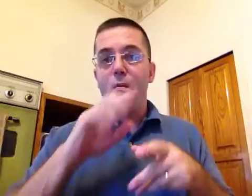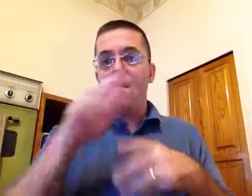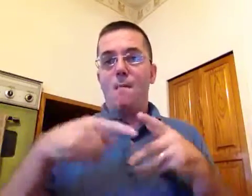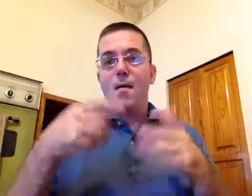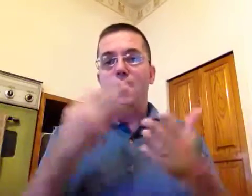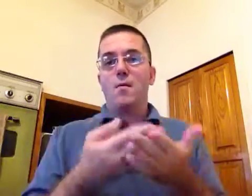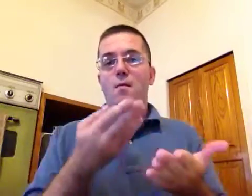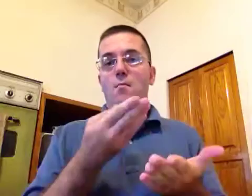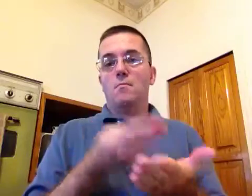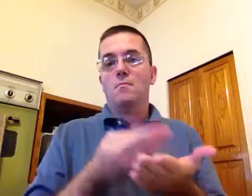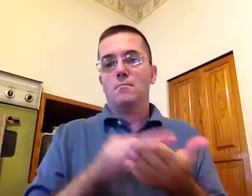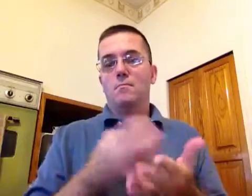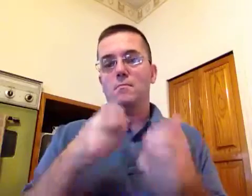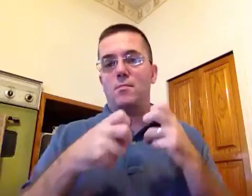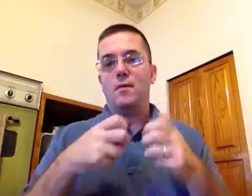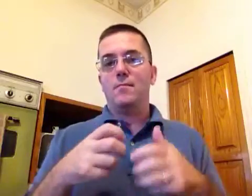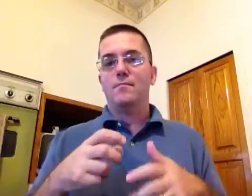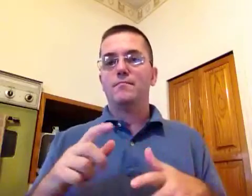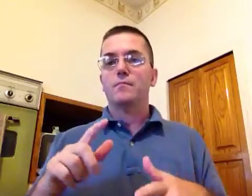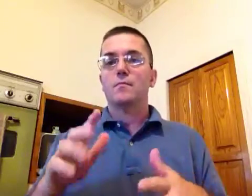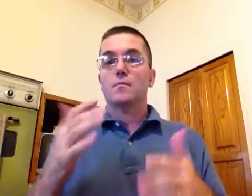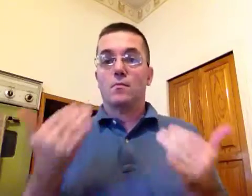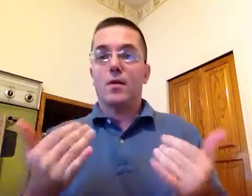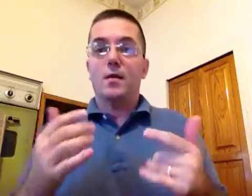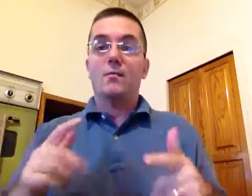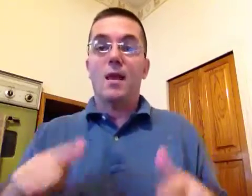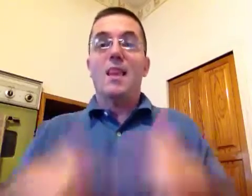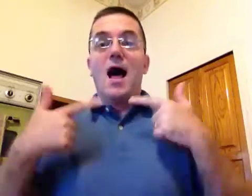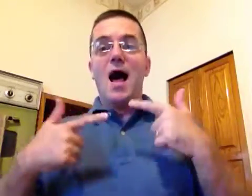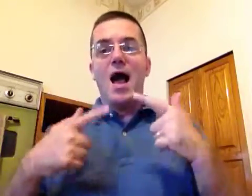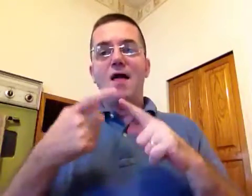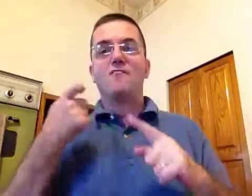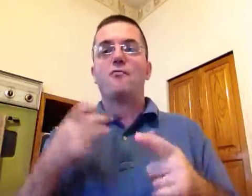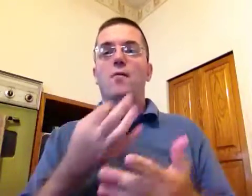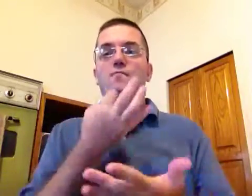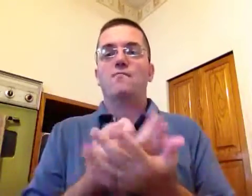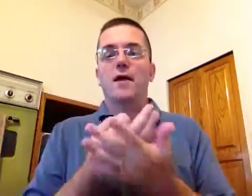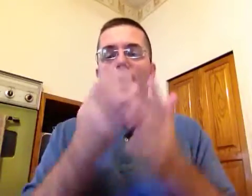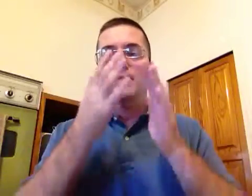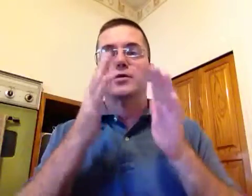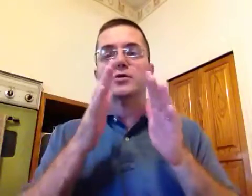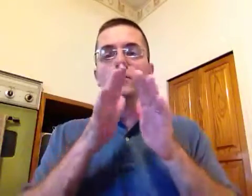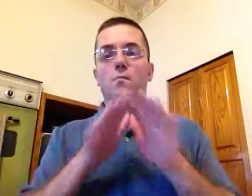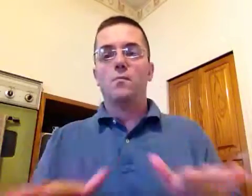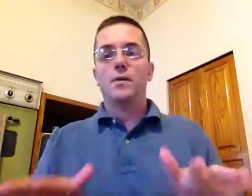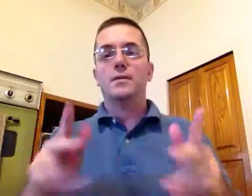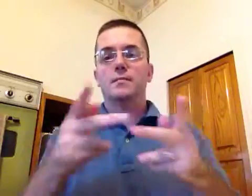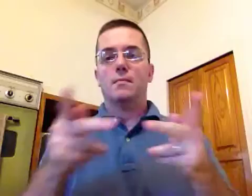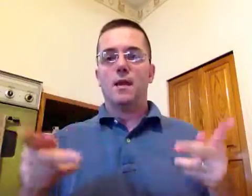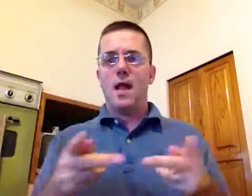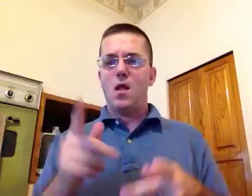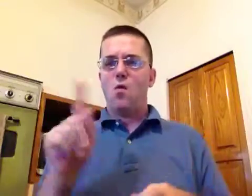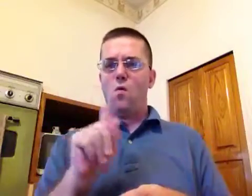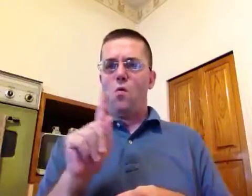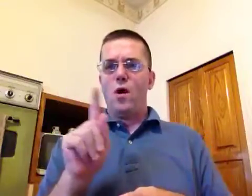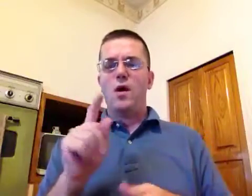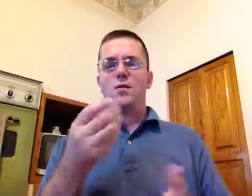from Financial Peace Plaza, it's the Dave Ramsey Show, where debt is dumb, cash is king, and the paid-off home